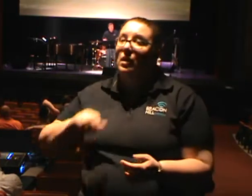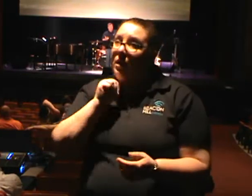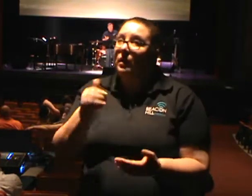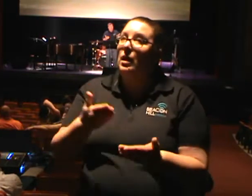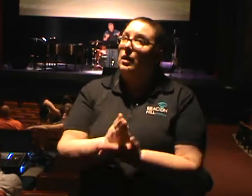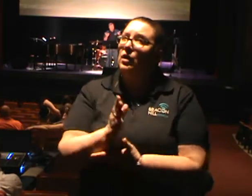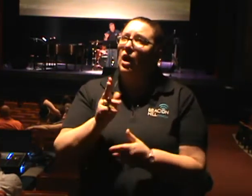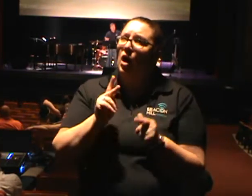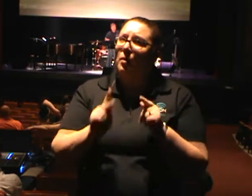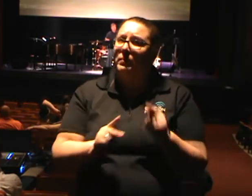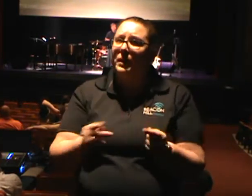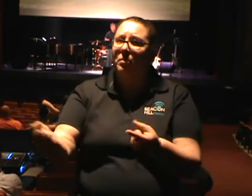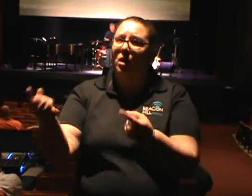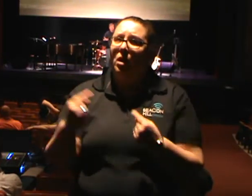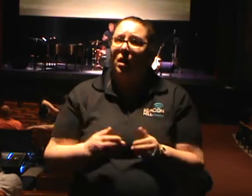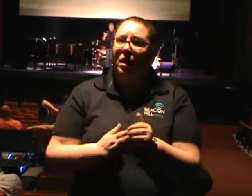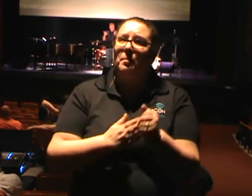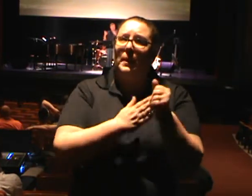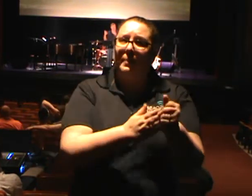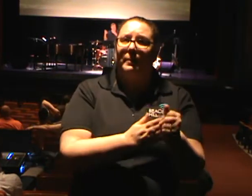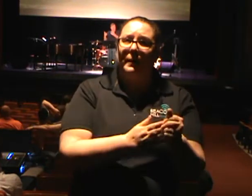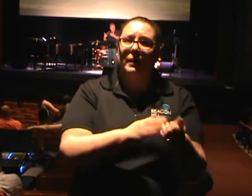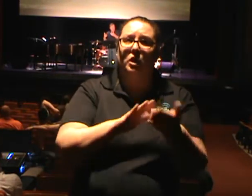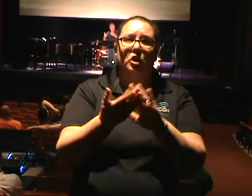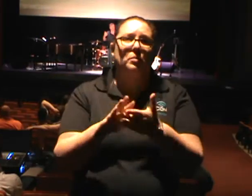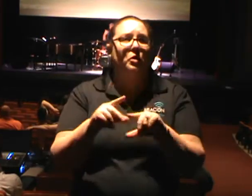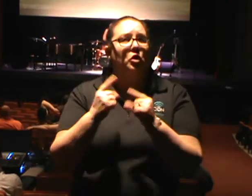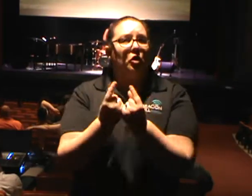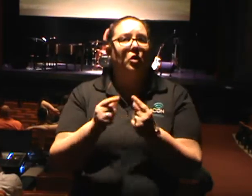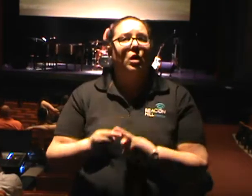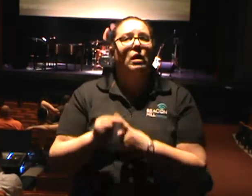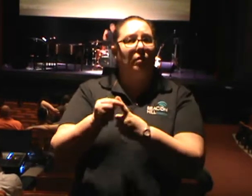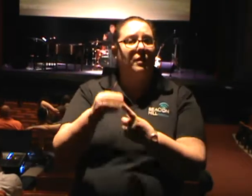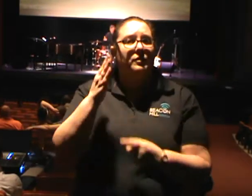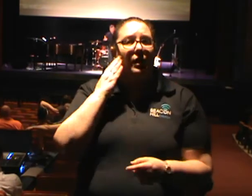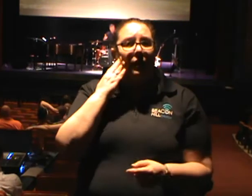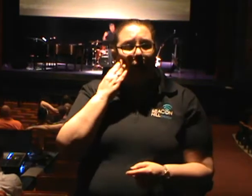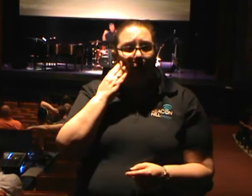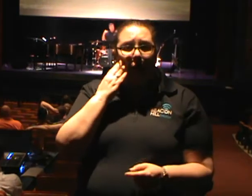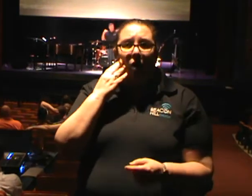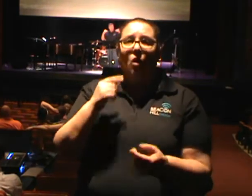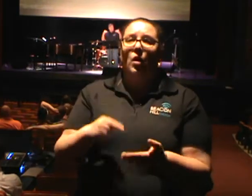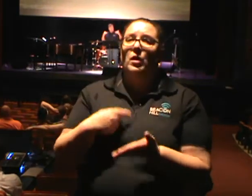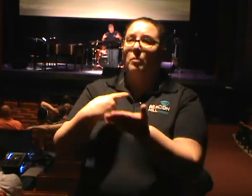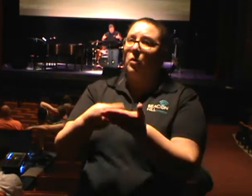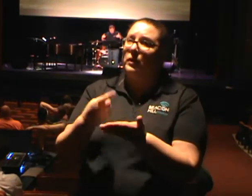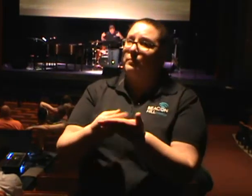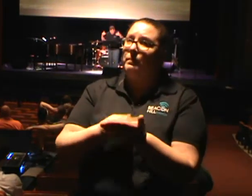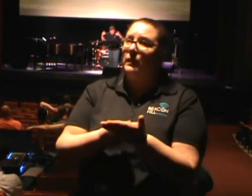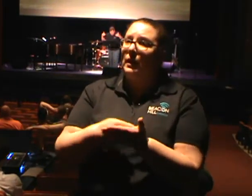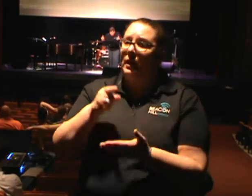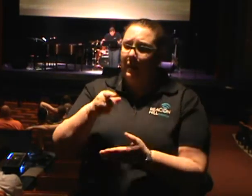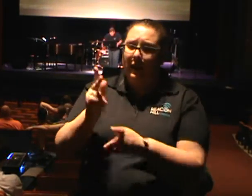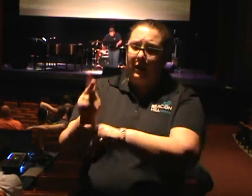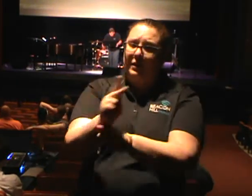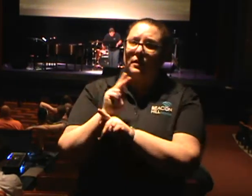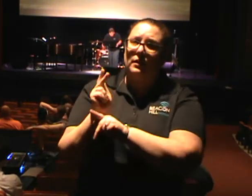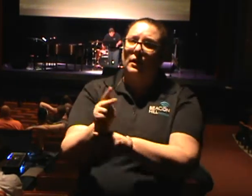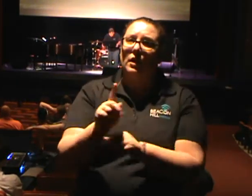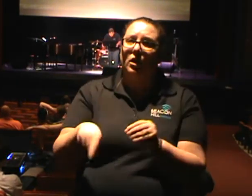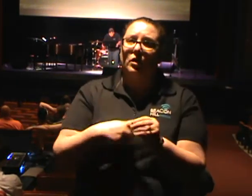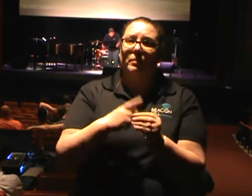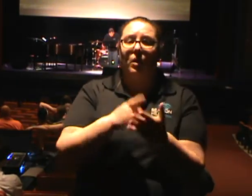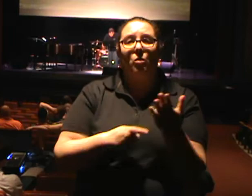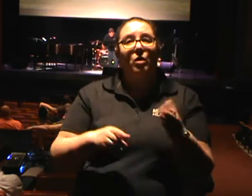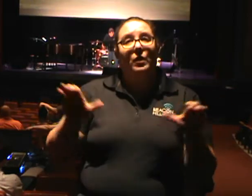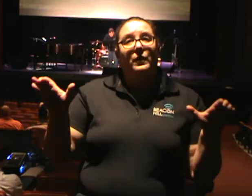people come and lead communion groups unless I know it and I'm holding them accountable so that they care about what they're doing to